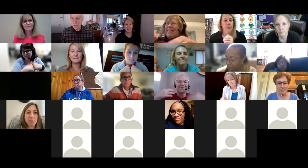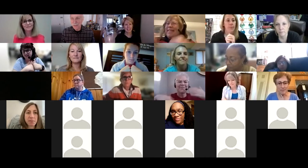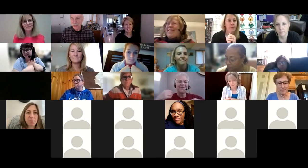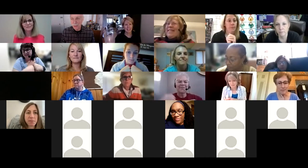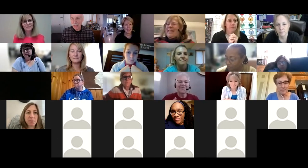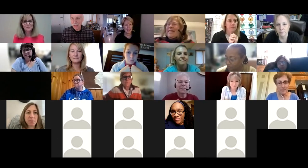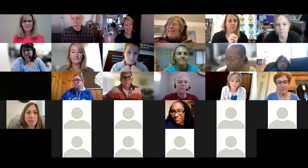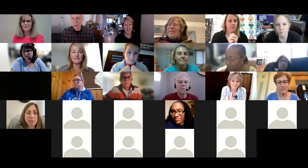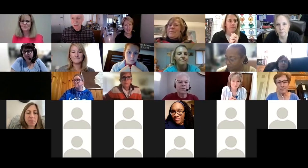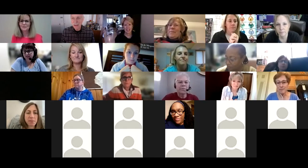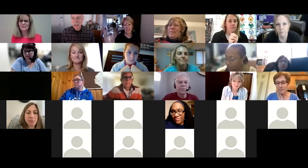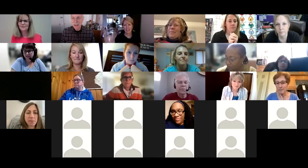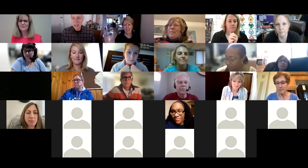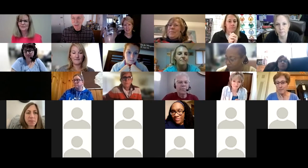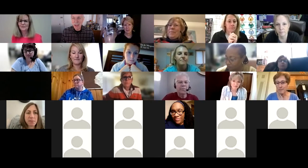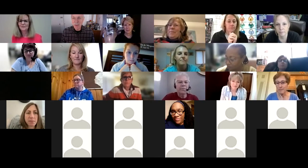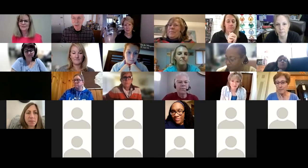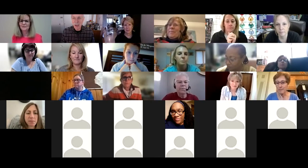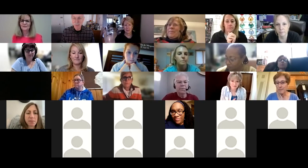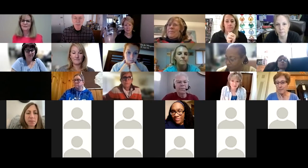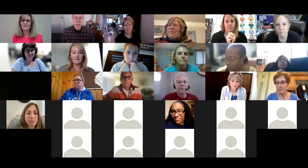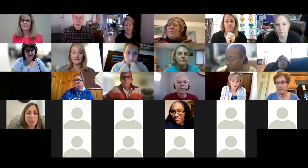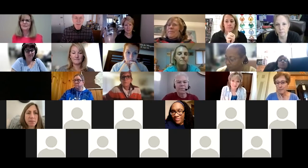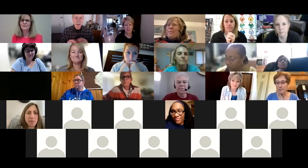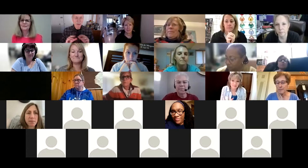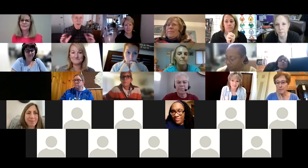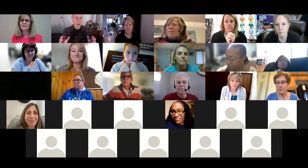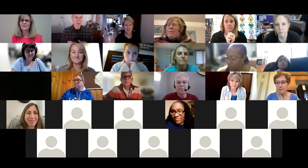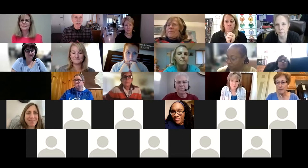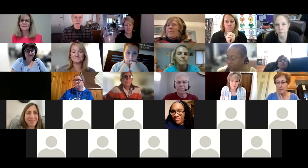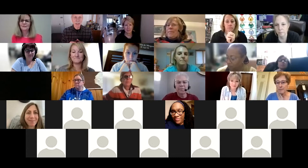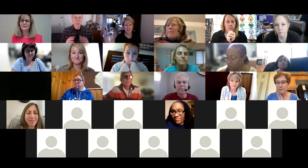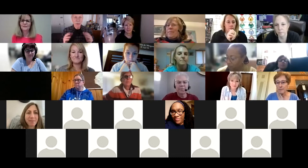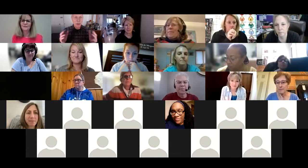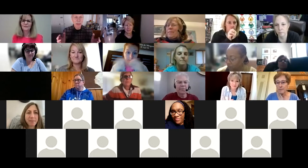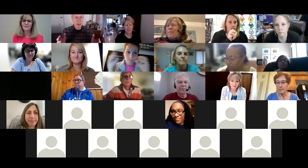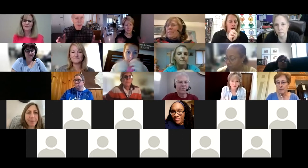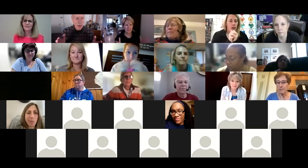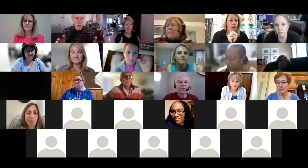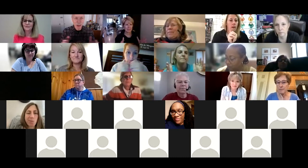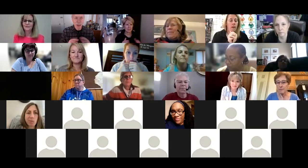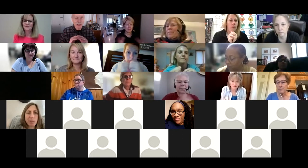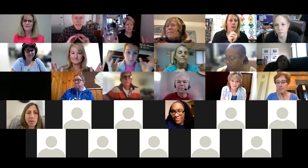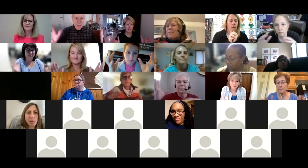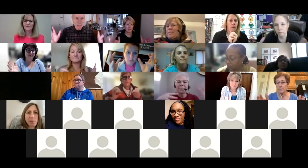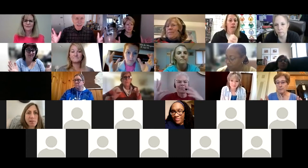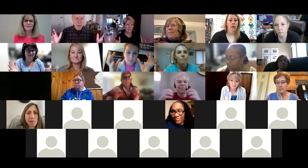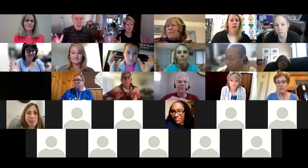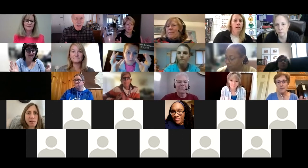you probably have taught kids handwriting for a while. Have you ever noticed that if you give them too many instructions, you don't get any of the instructions